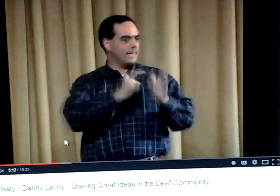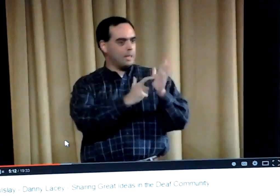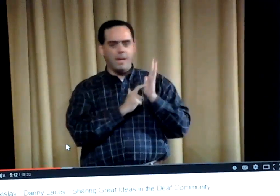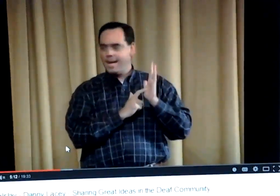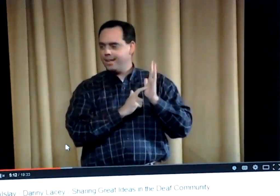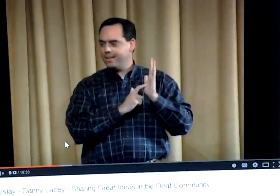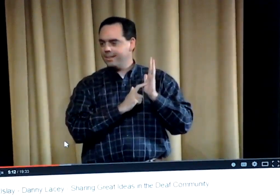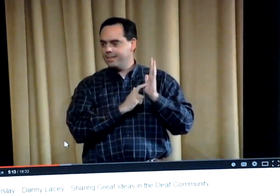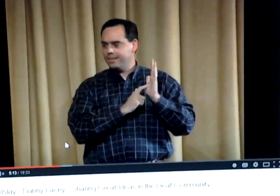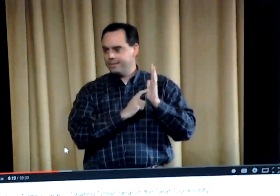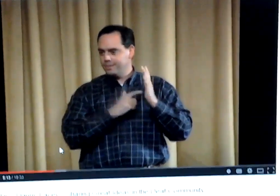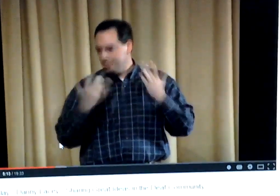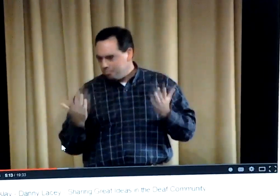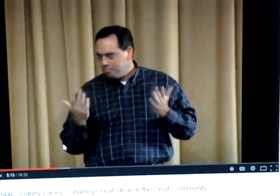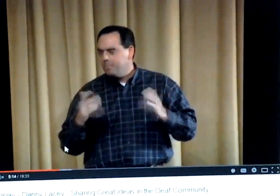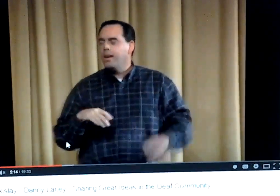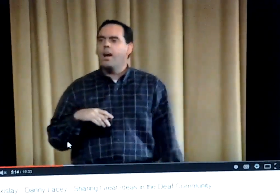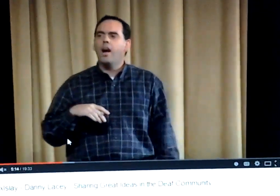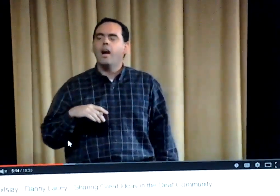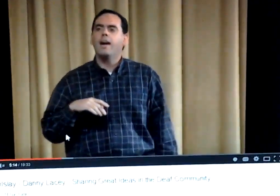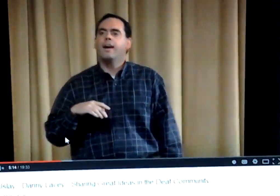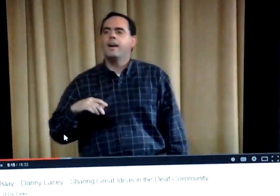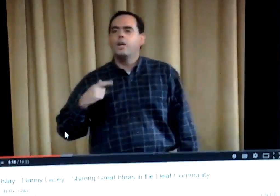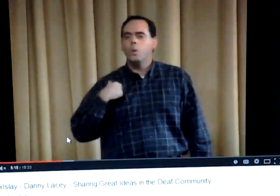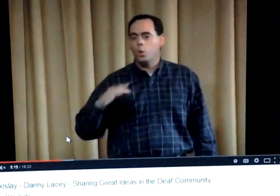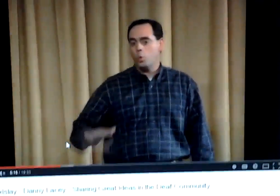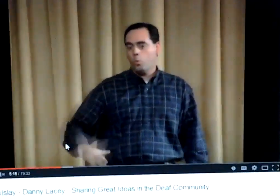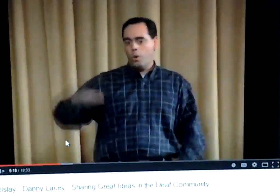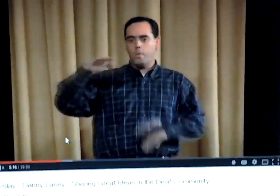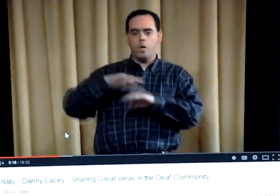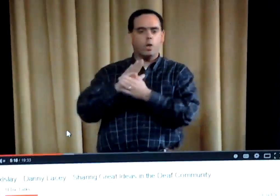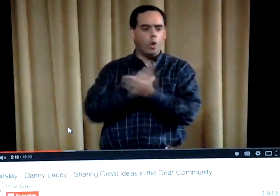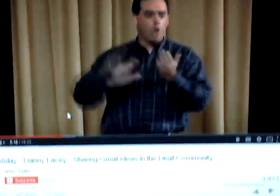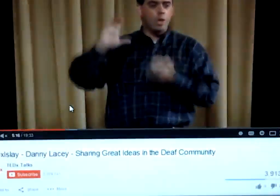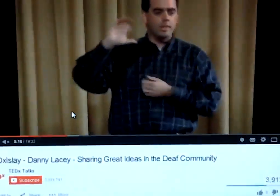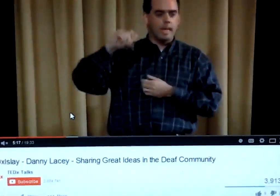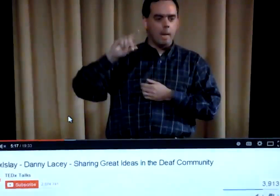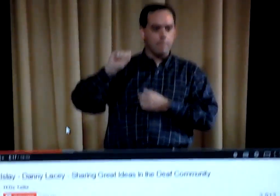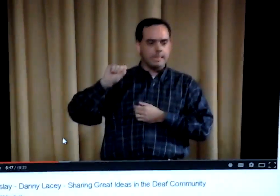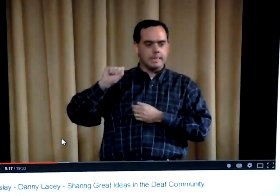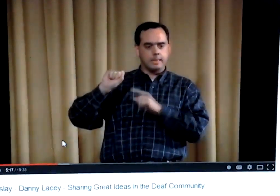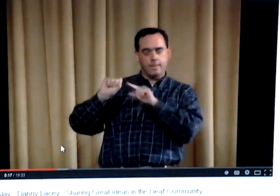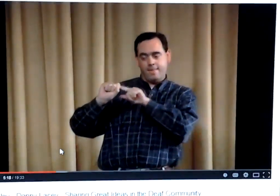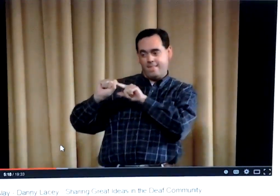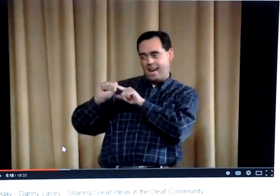So how can you become satisfied with showing.